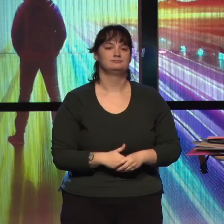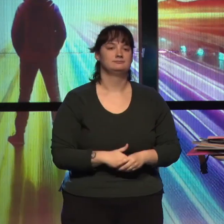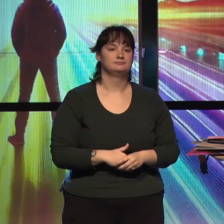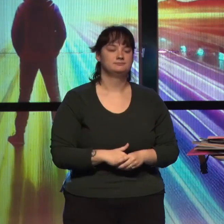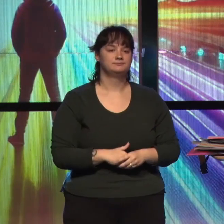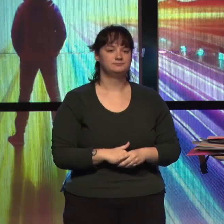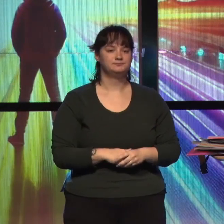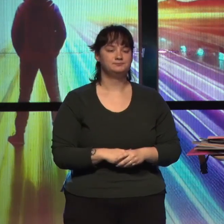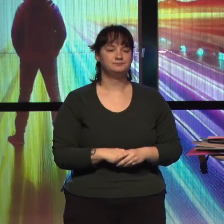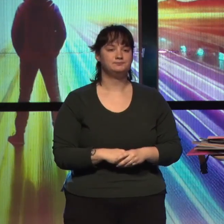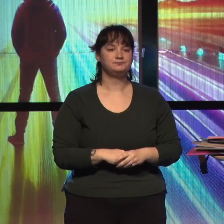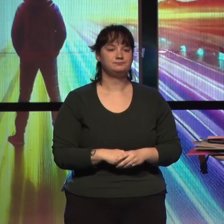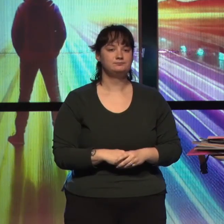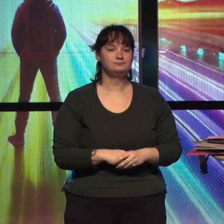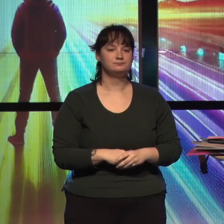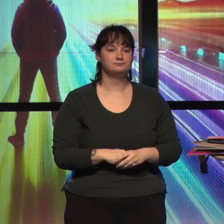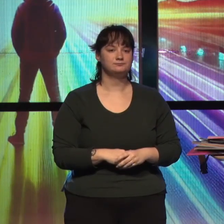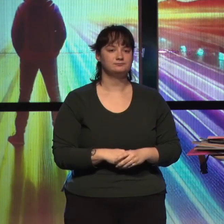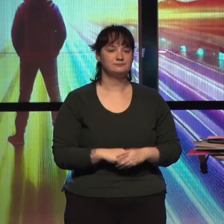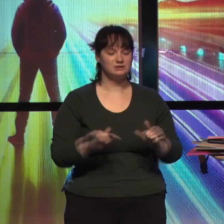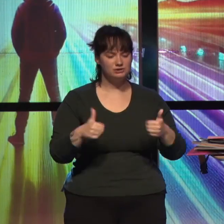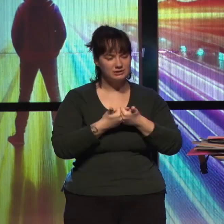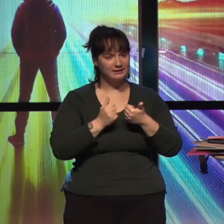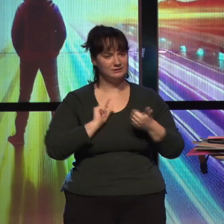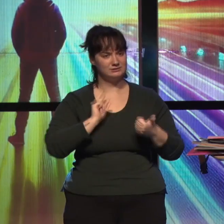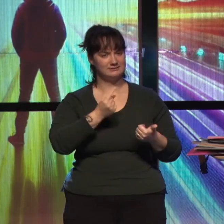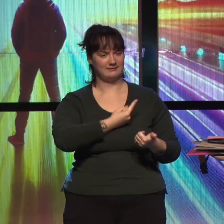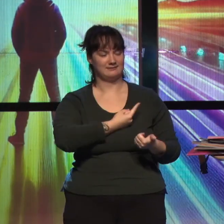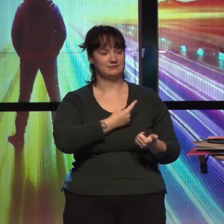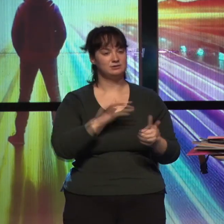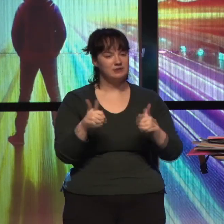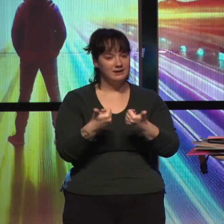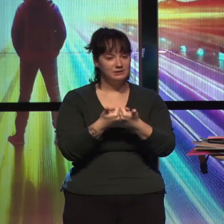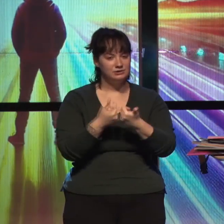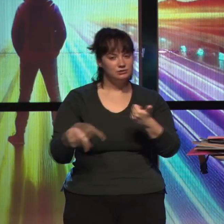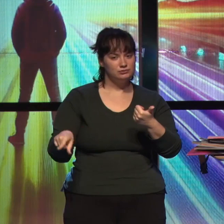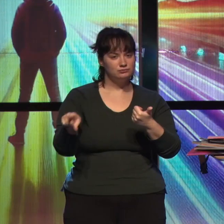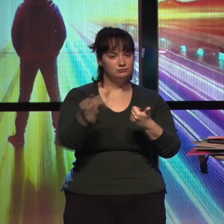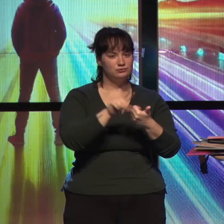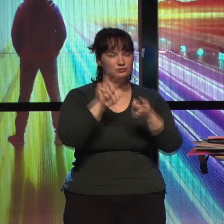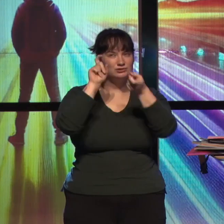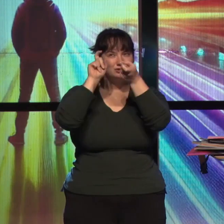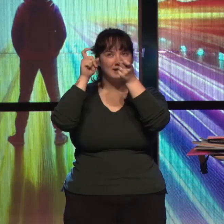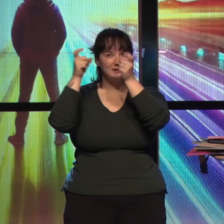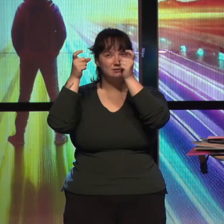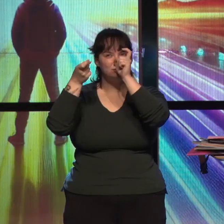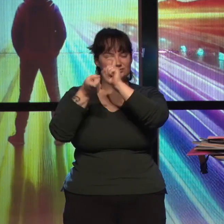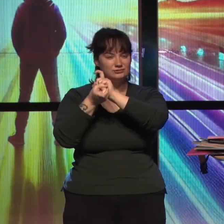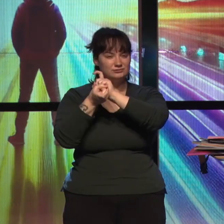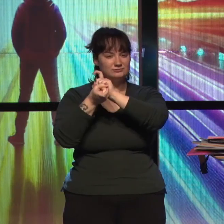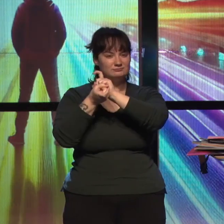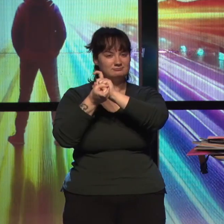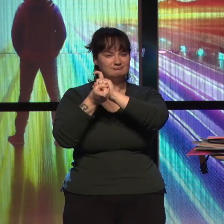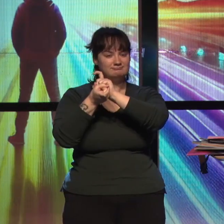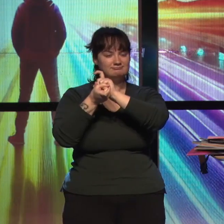big themes in there. And it really does challenge us. It will challenge you to reconsider the simple dichotomy of